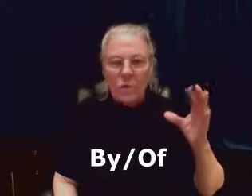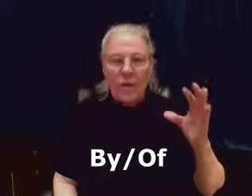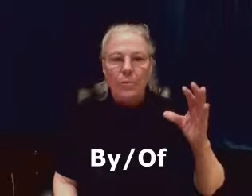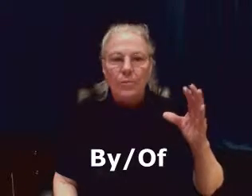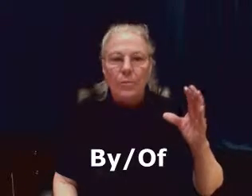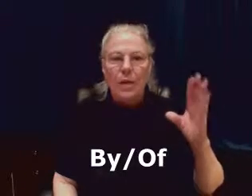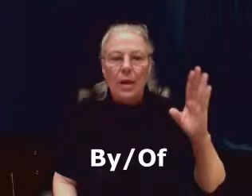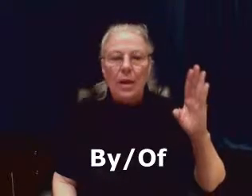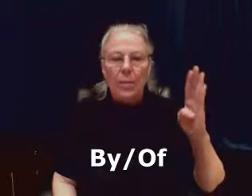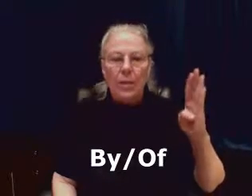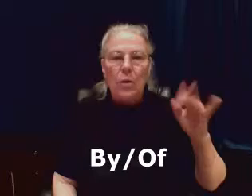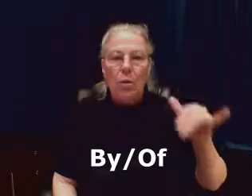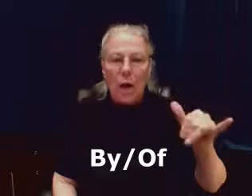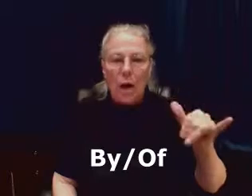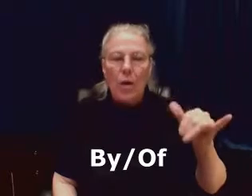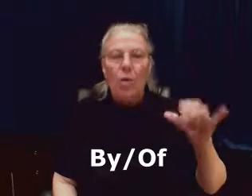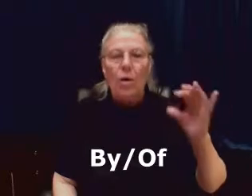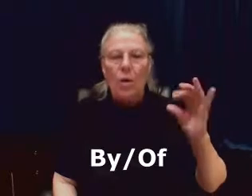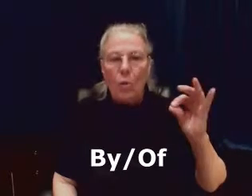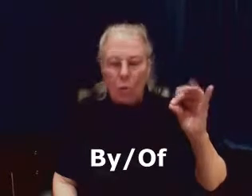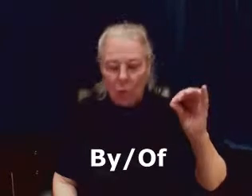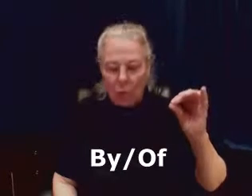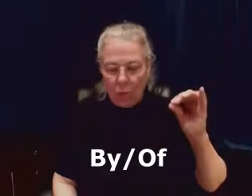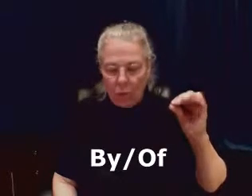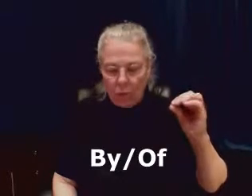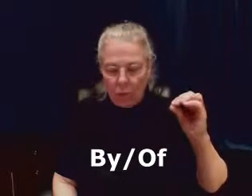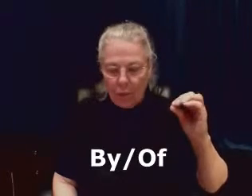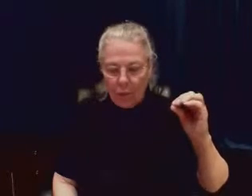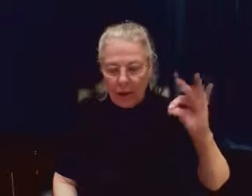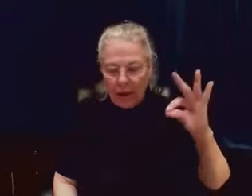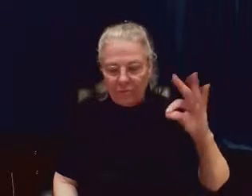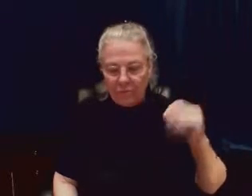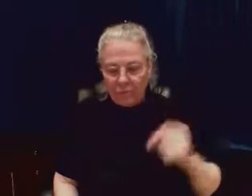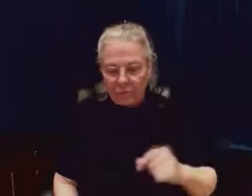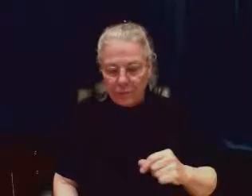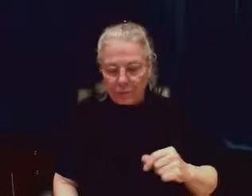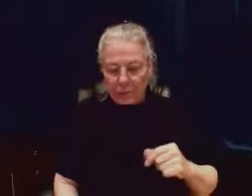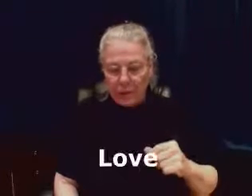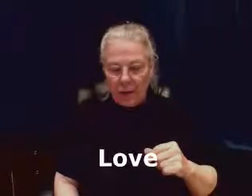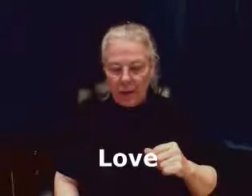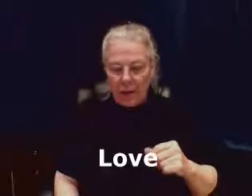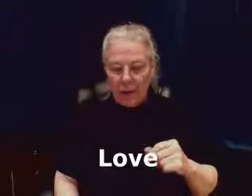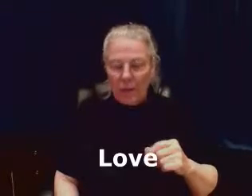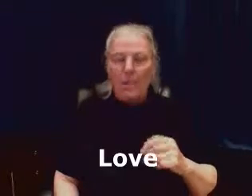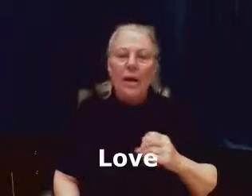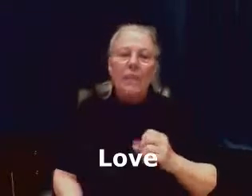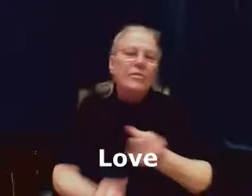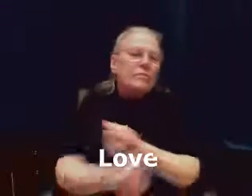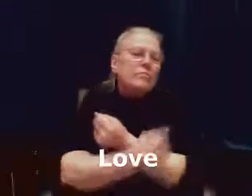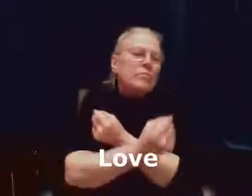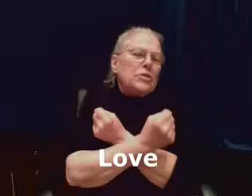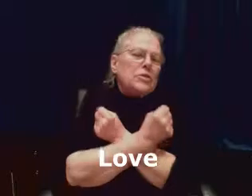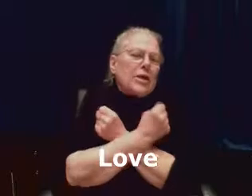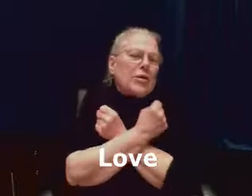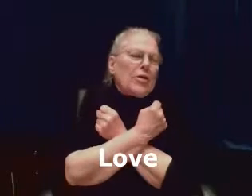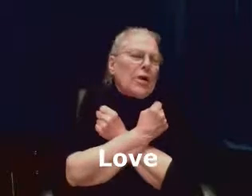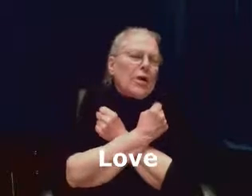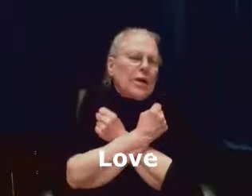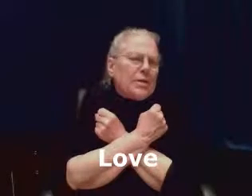spell. B-Y or O-F. Love, just like you're hugging a